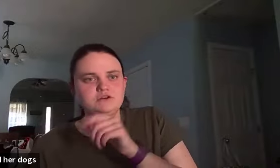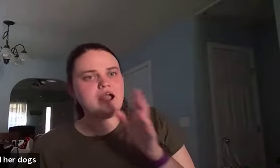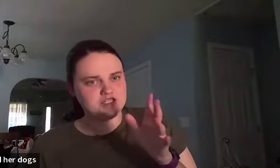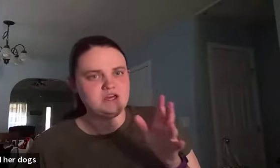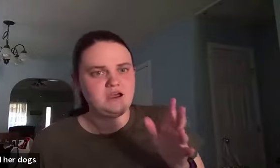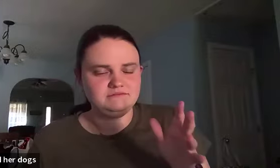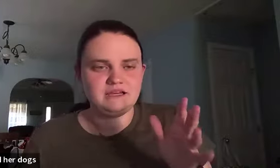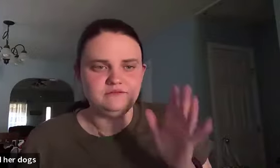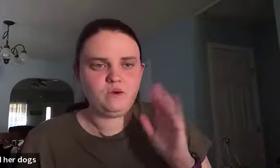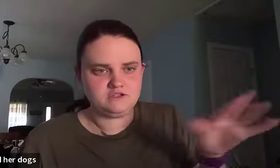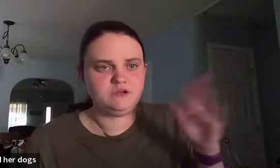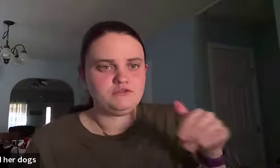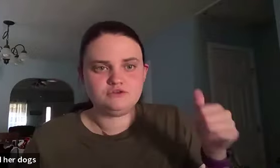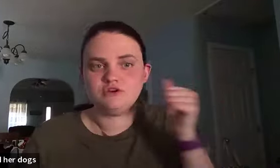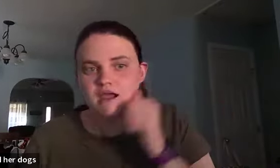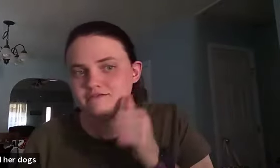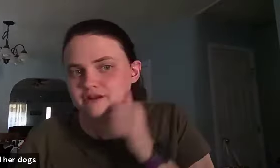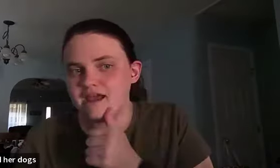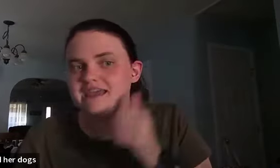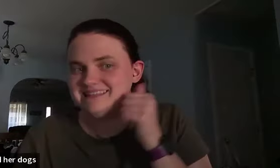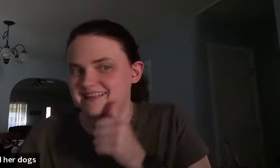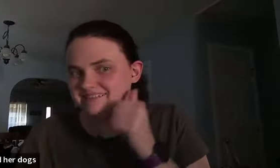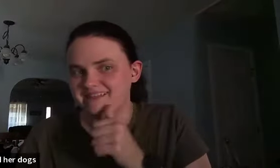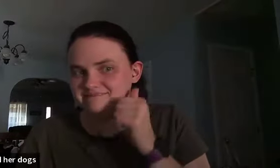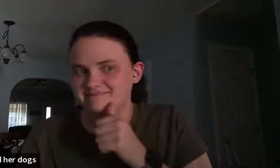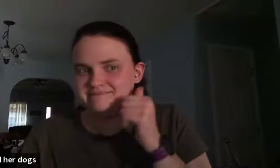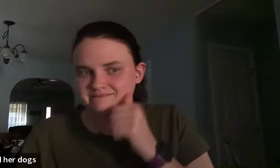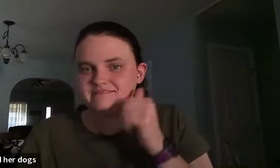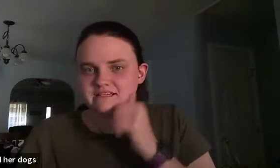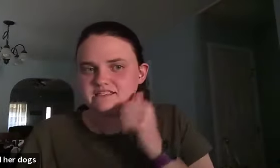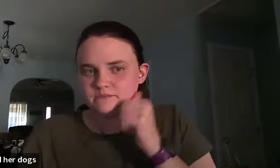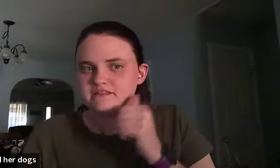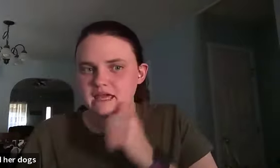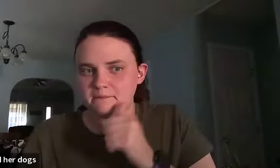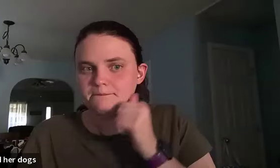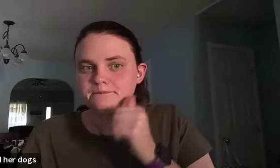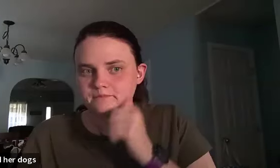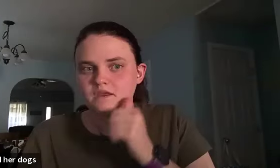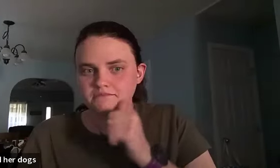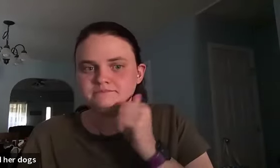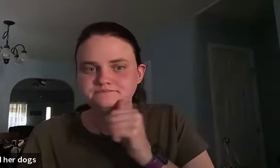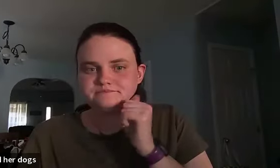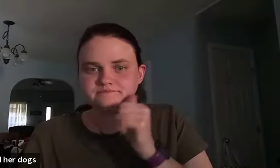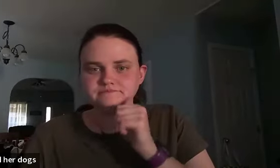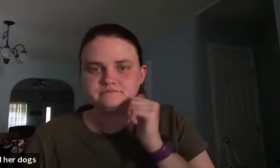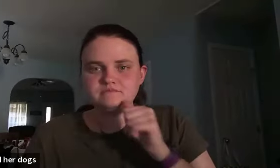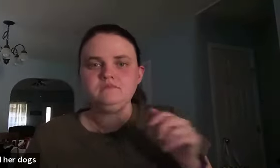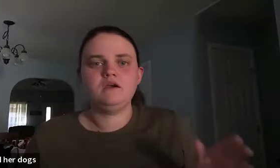you'll catch that as we go through. So every day and daily is going to be the same. Okay? All